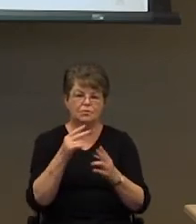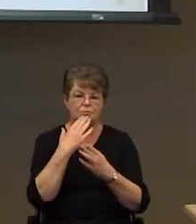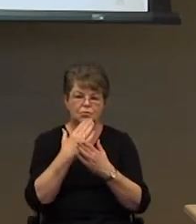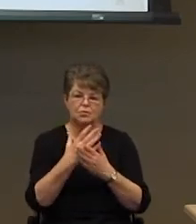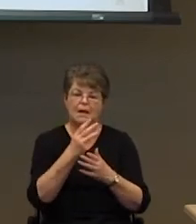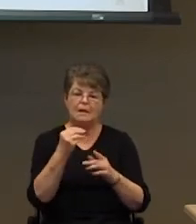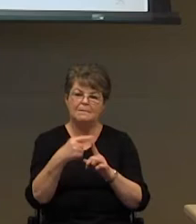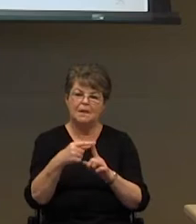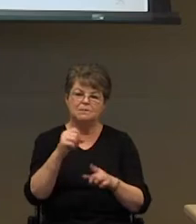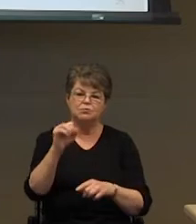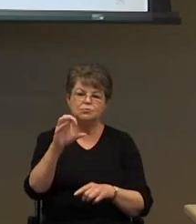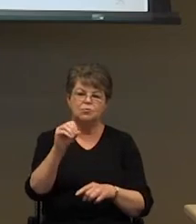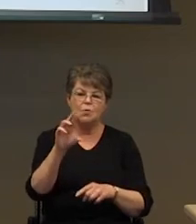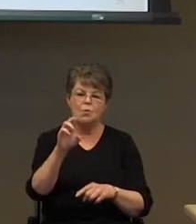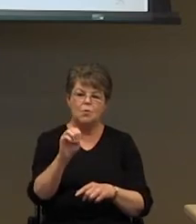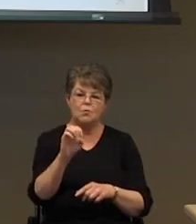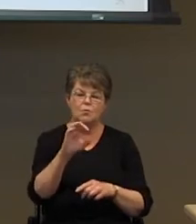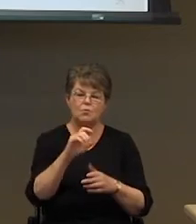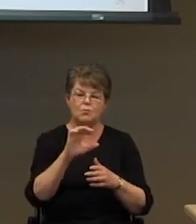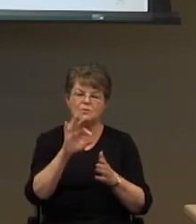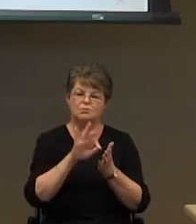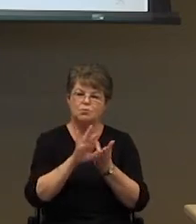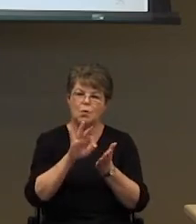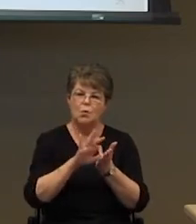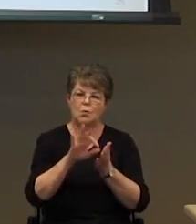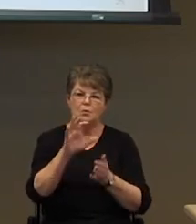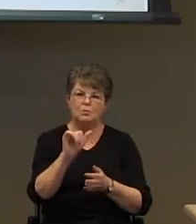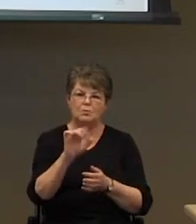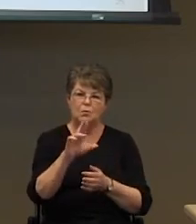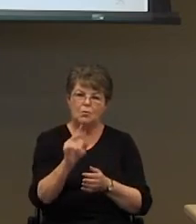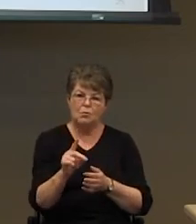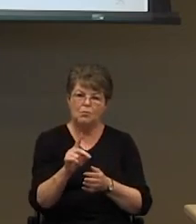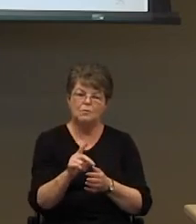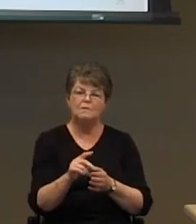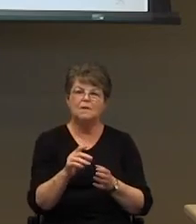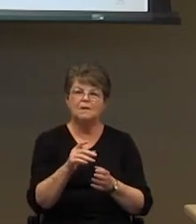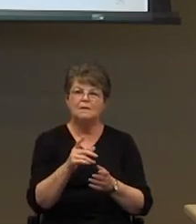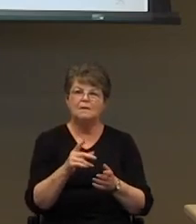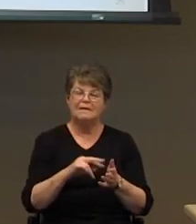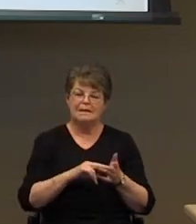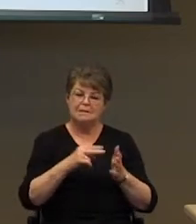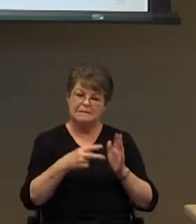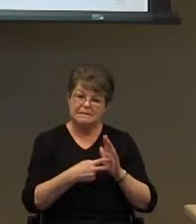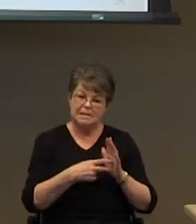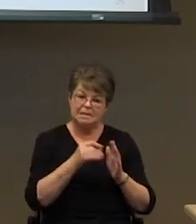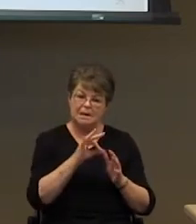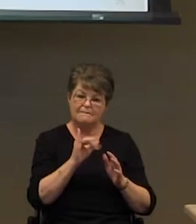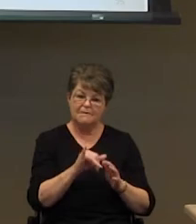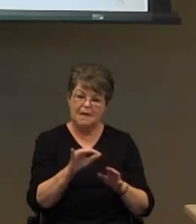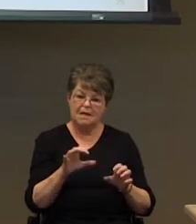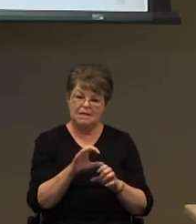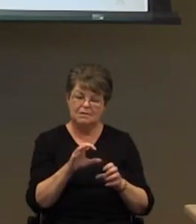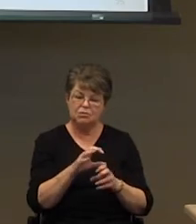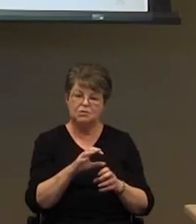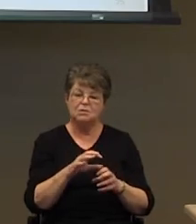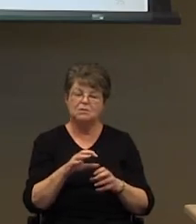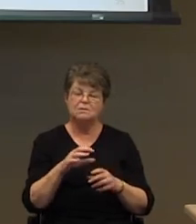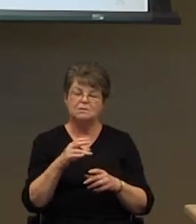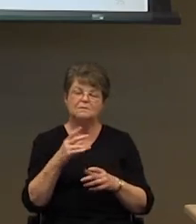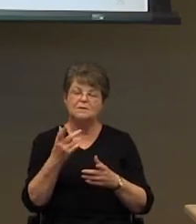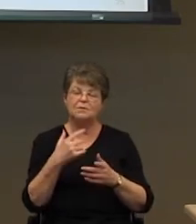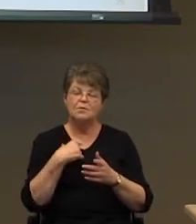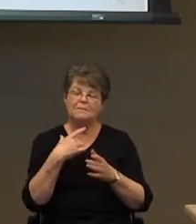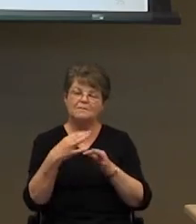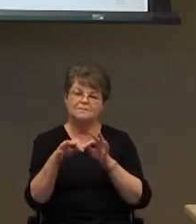it's a scorecard. It is a way to compare the intent of the action with the implementation of it. And what I mean by that is, once